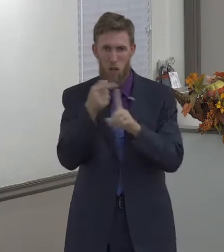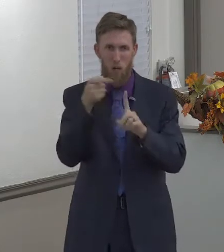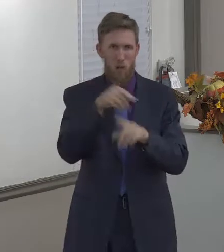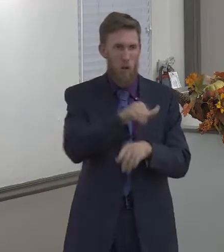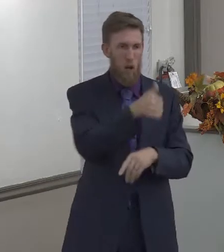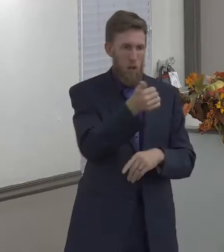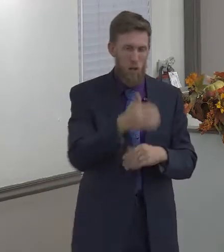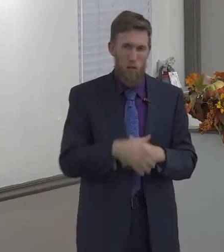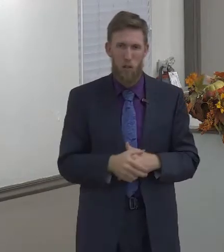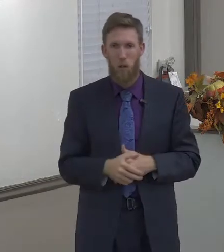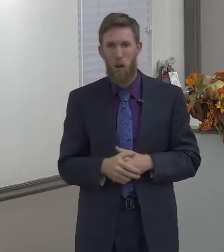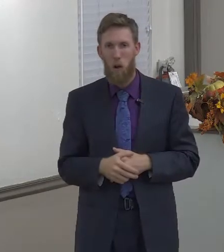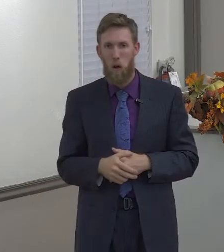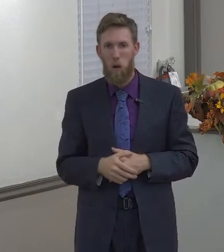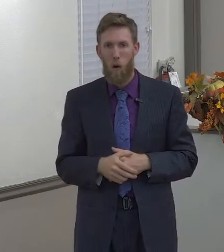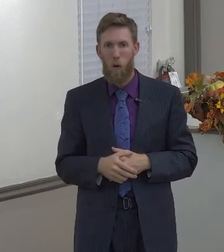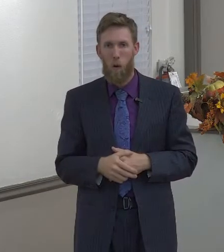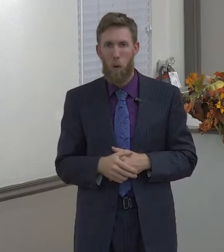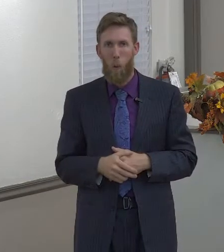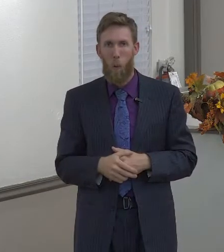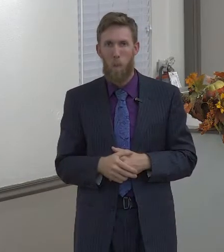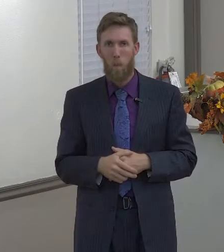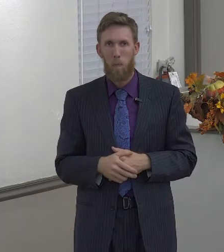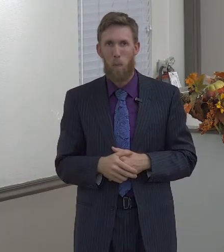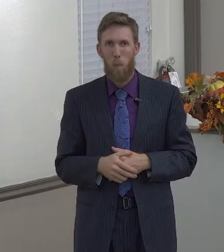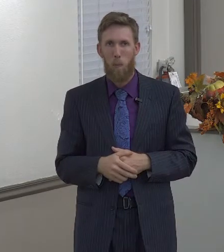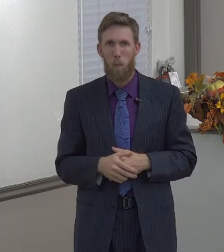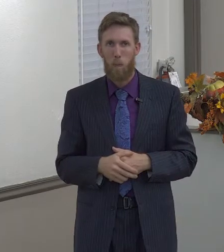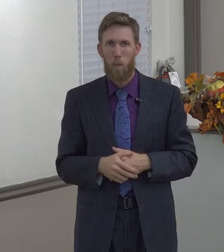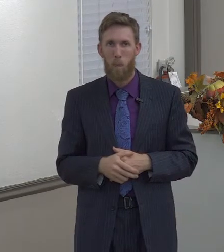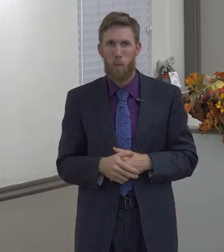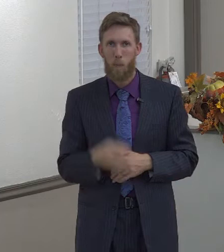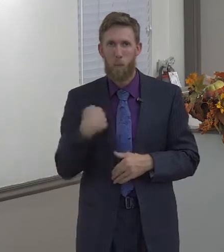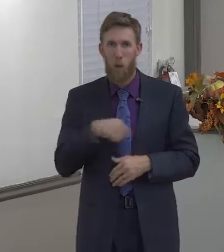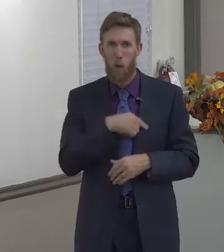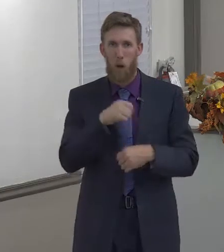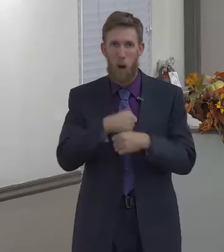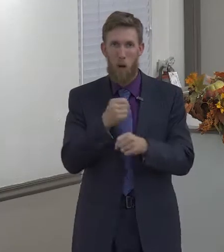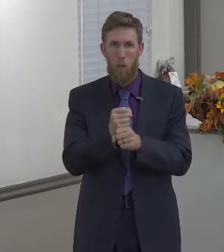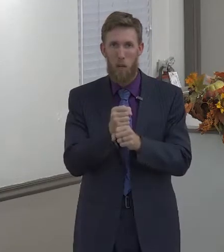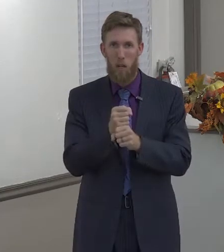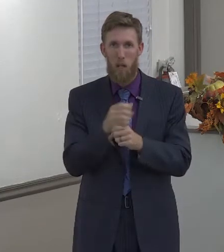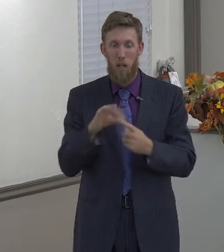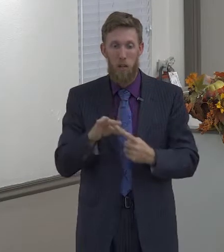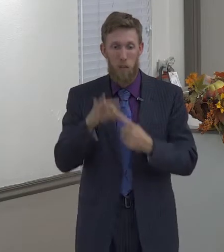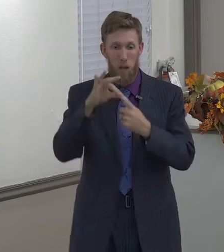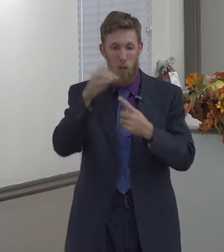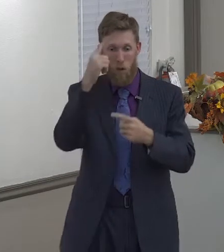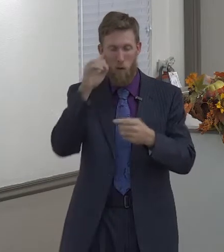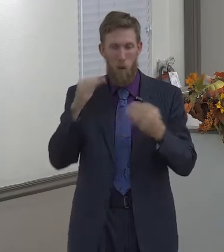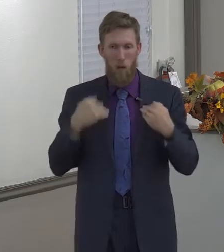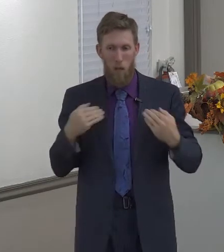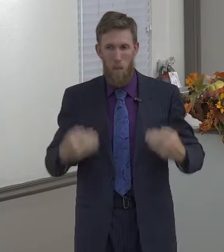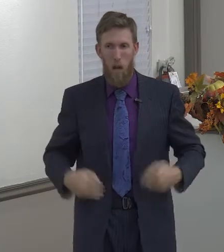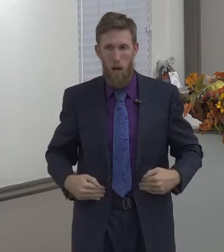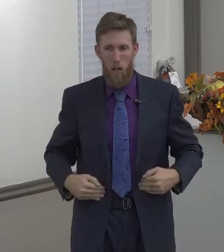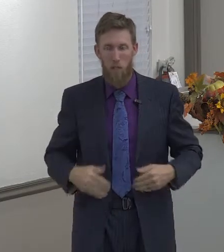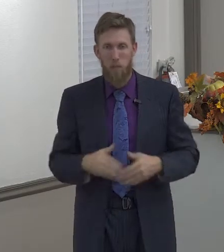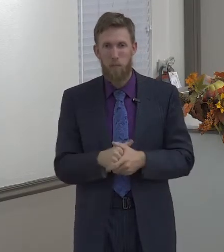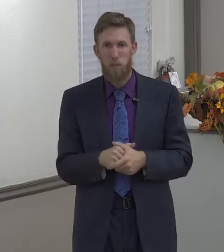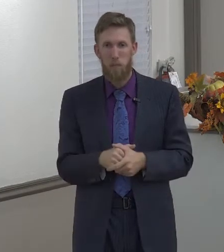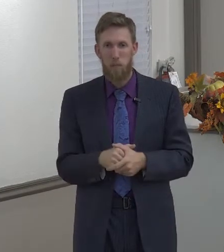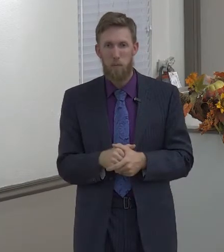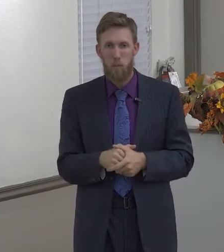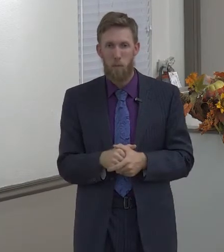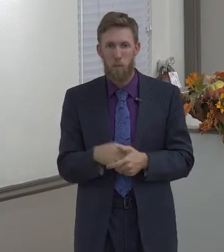body. We are not the same people. We have all sorts of different gifts and talents and personalities. Verses